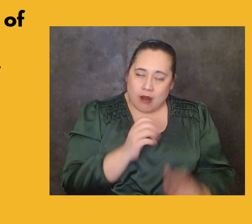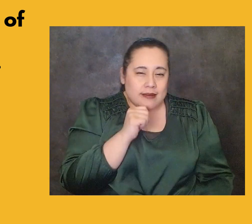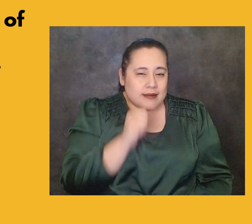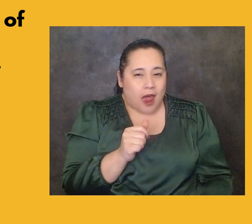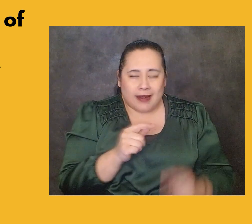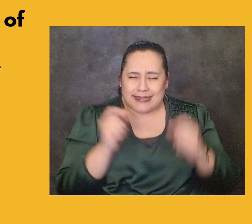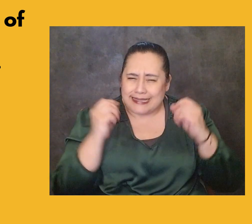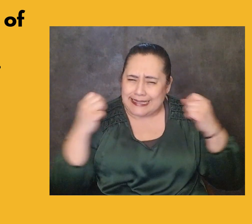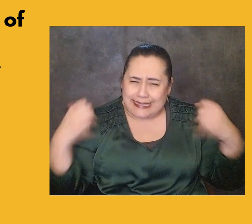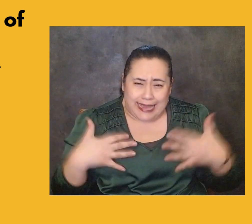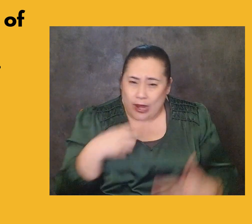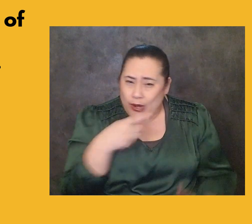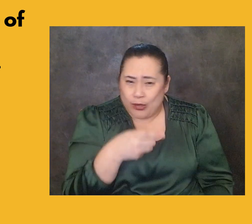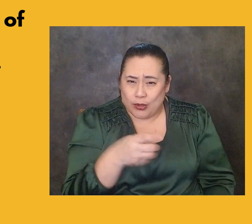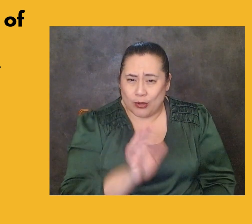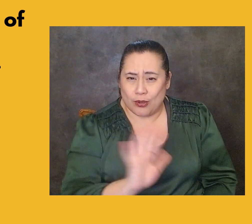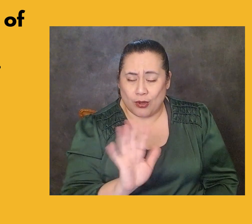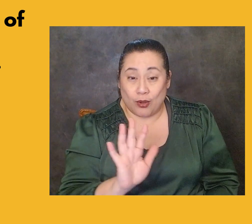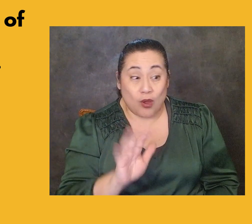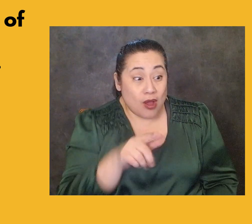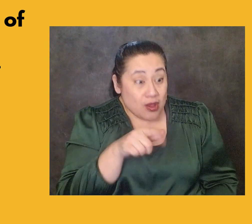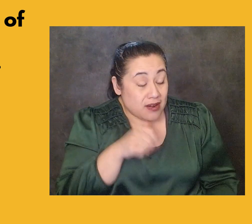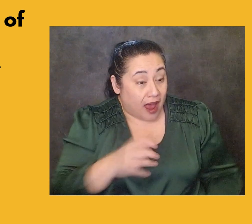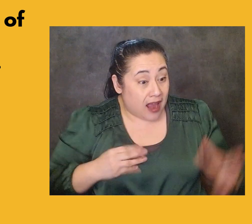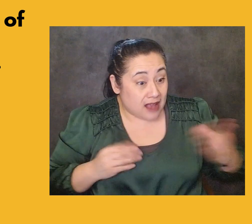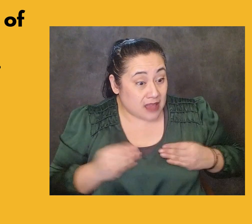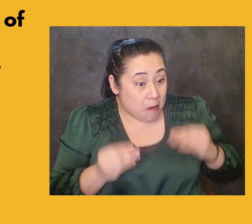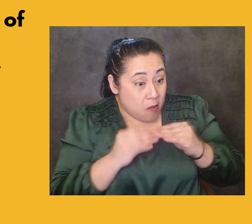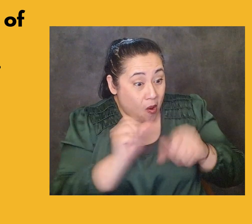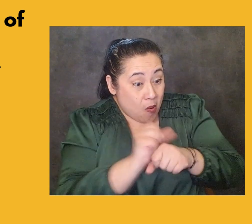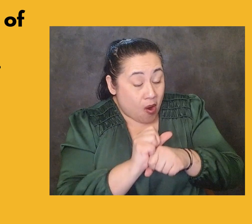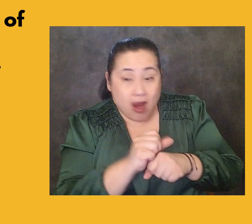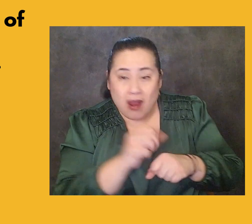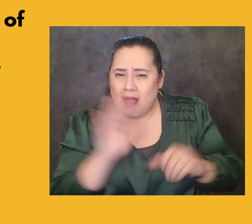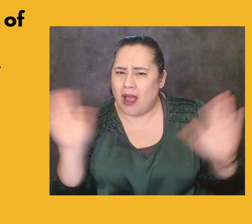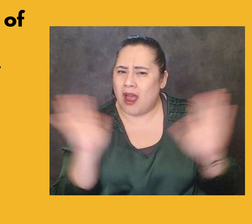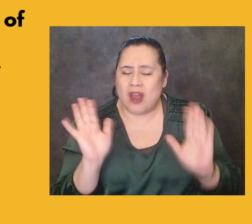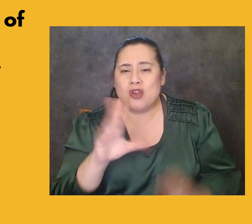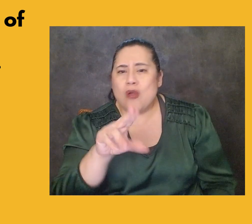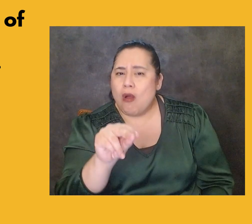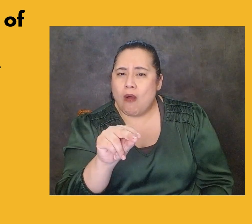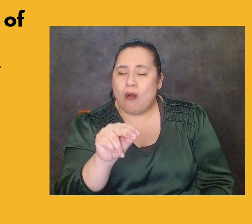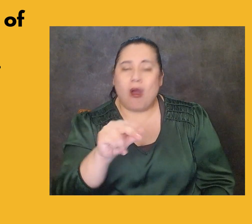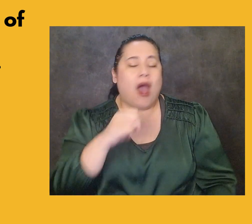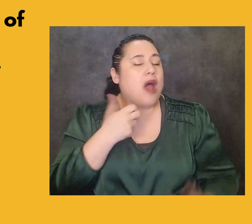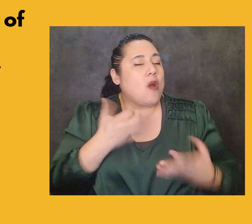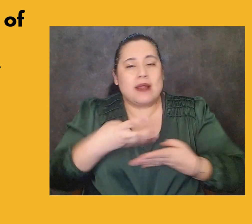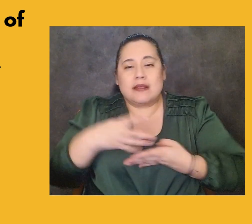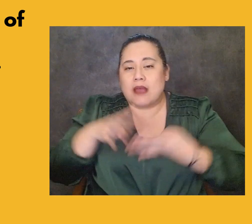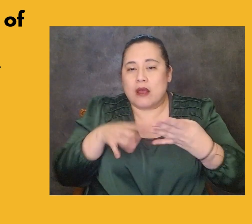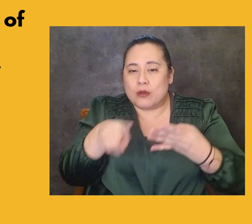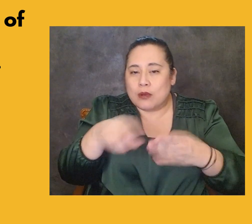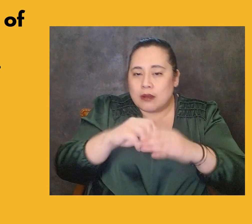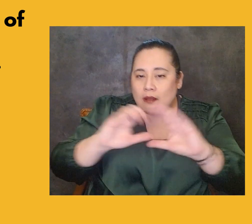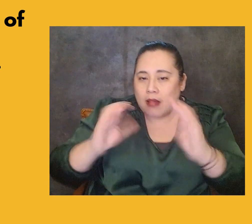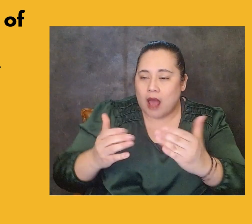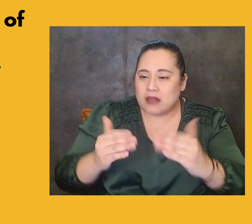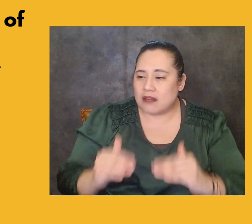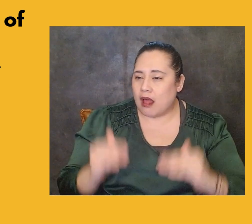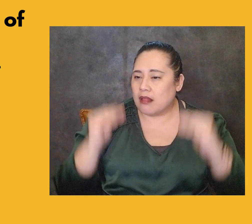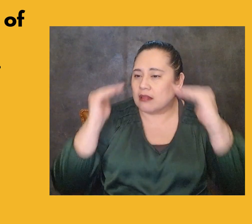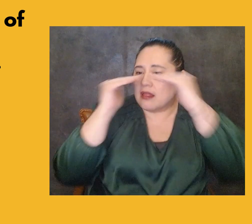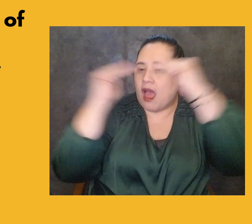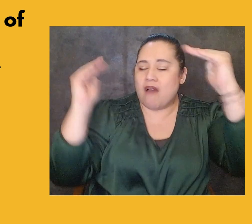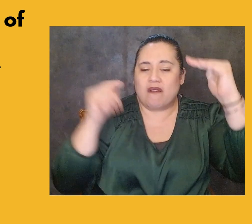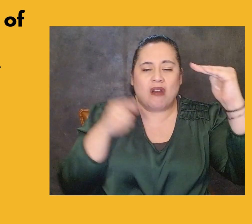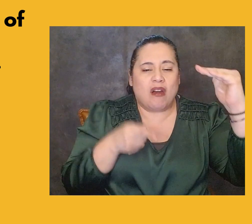scare you. You know, it's not that I want you to accept more work and just stay there, but I don't want to